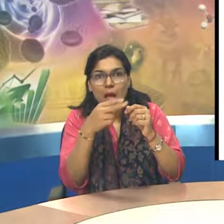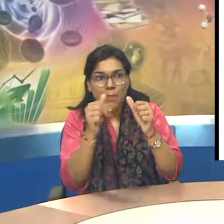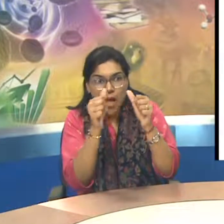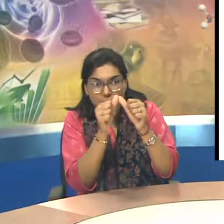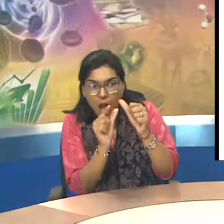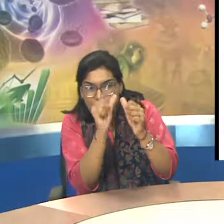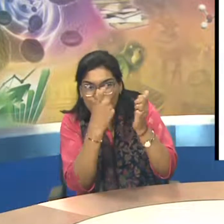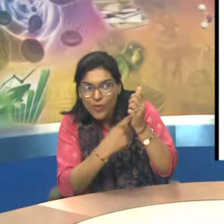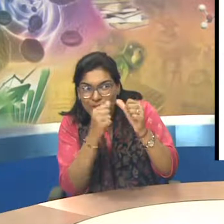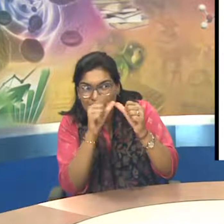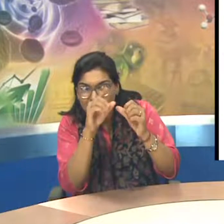instruments